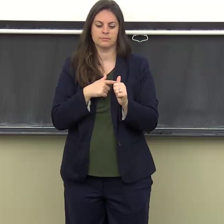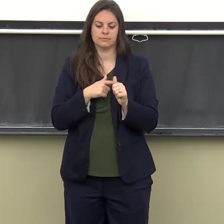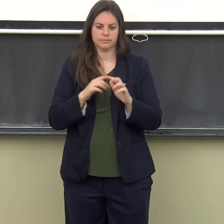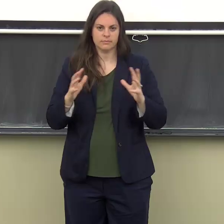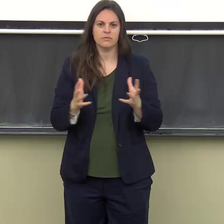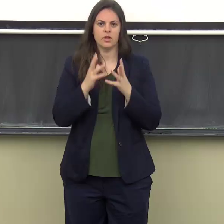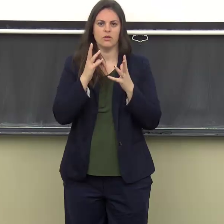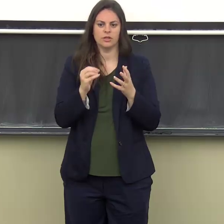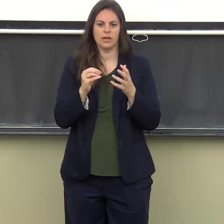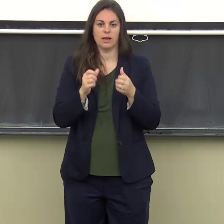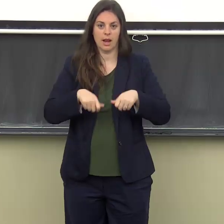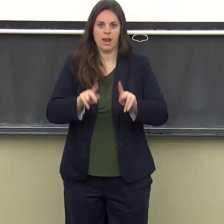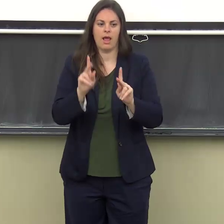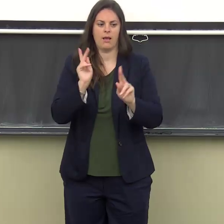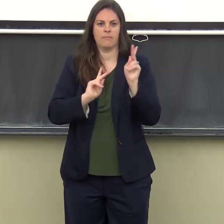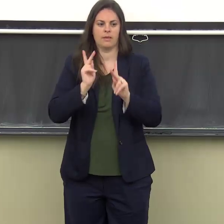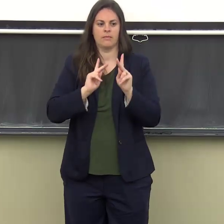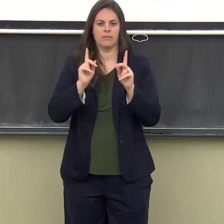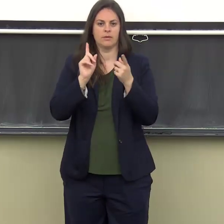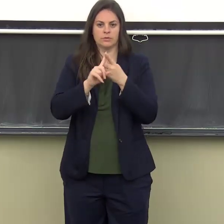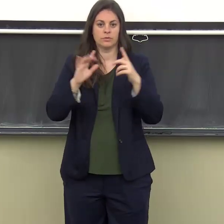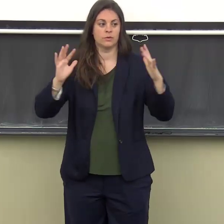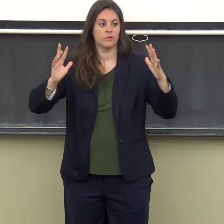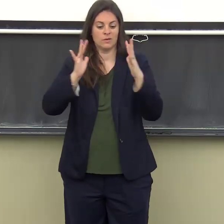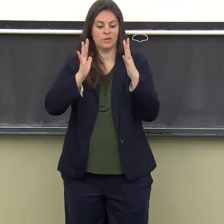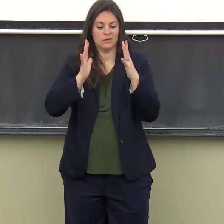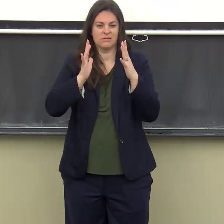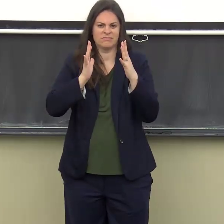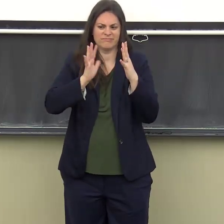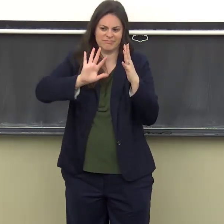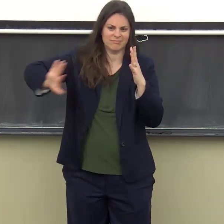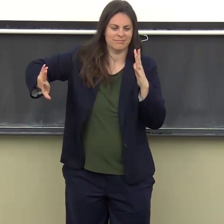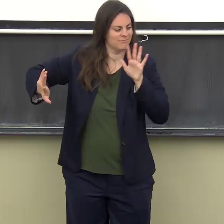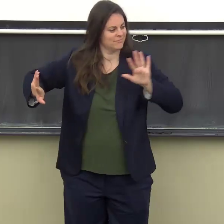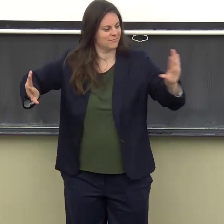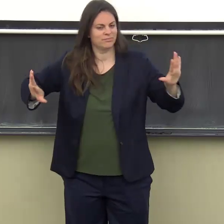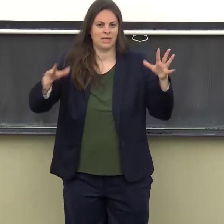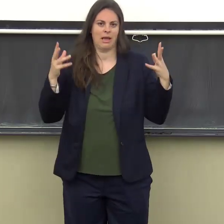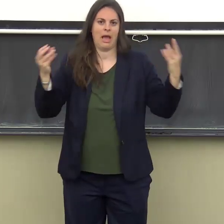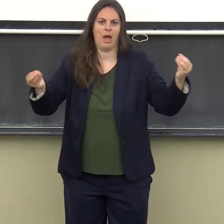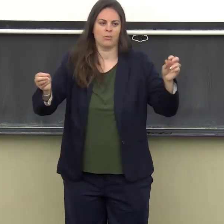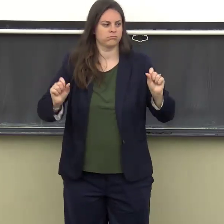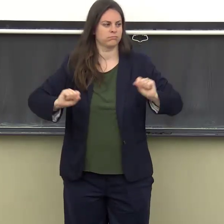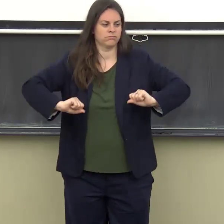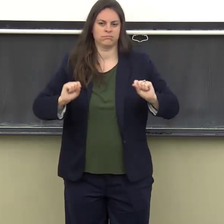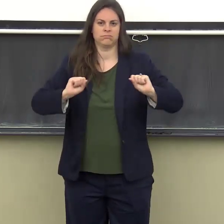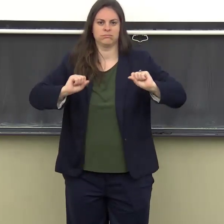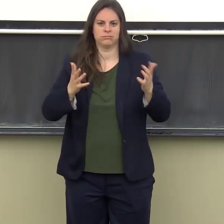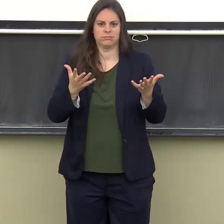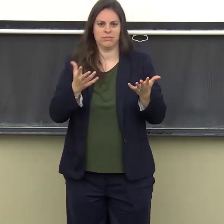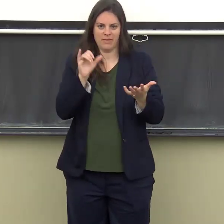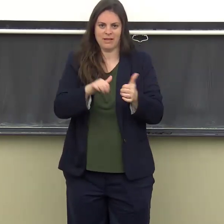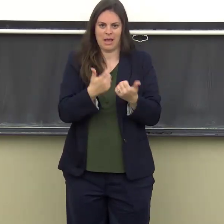people to break out from that, because that's who really does it anyways. Without them, then we're